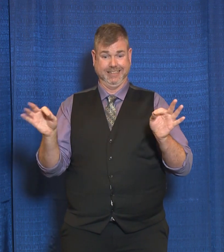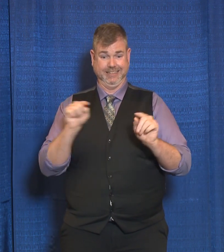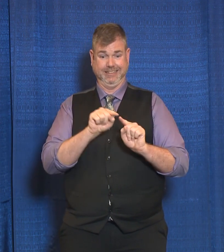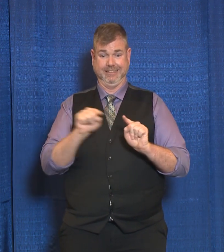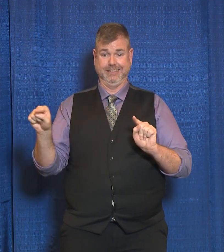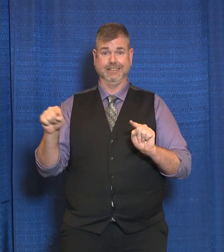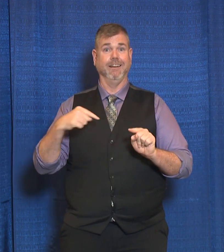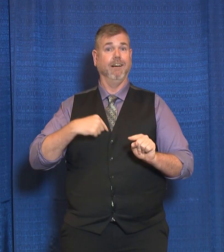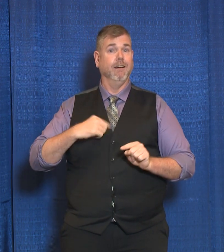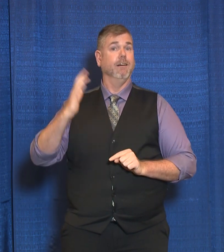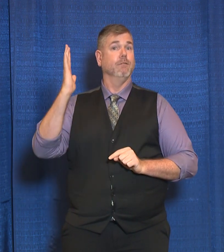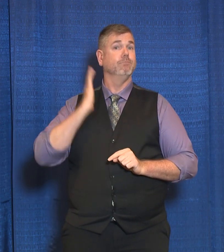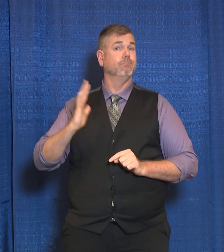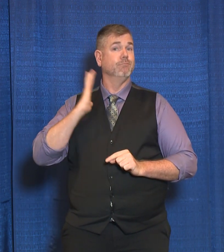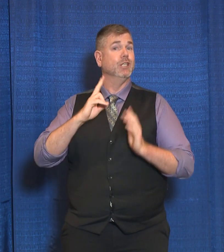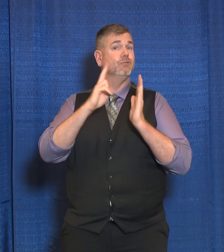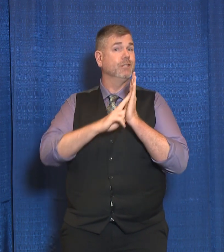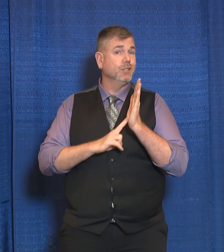the legal name section.